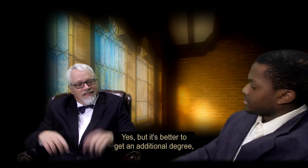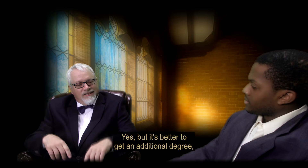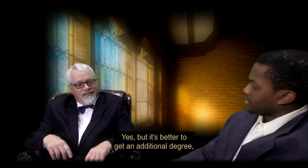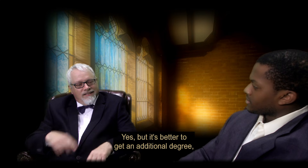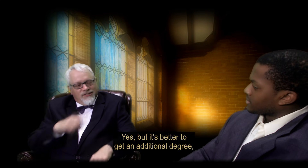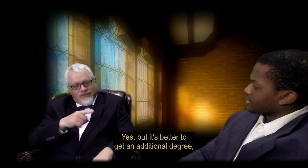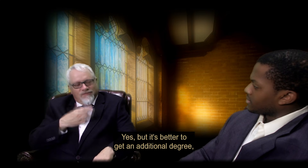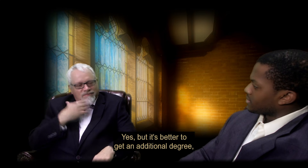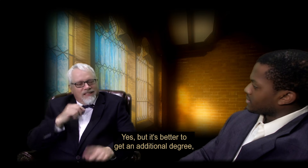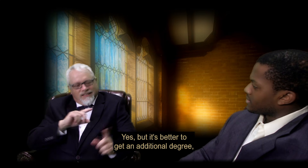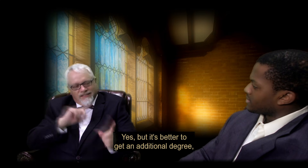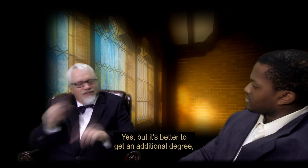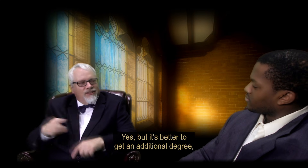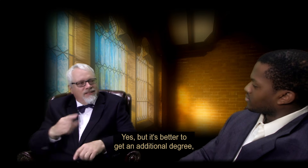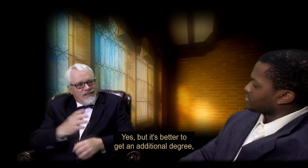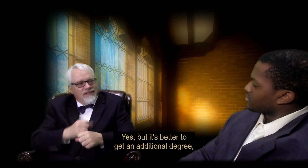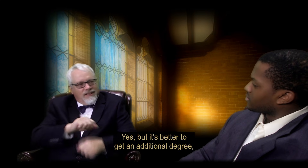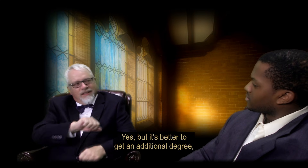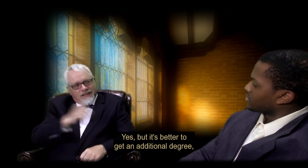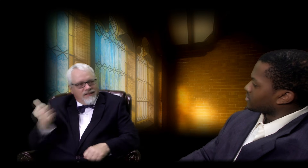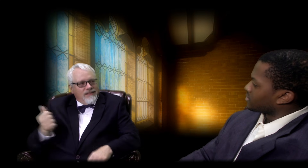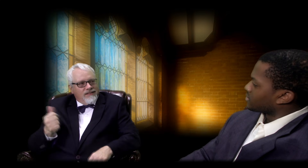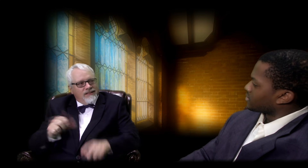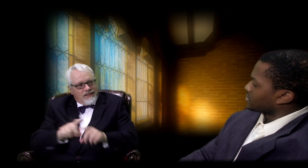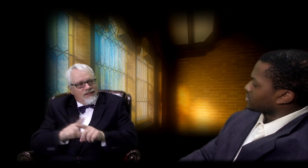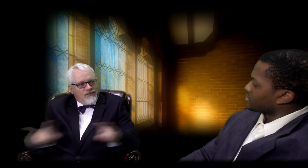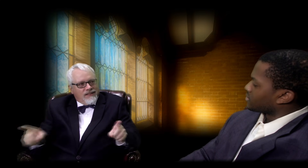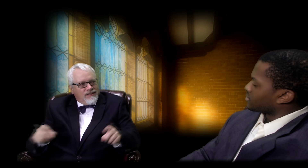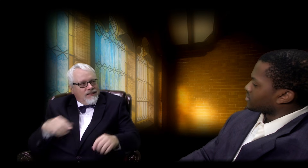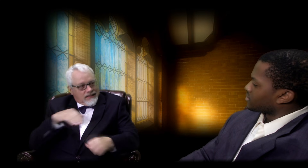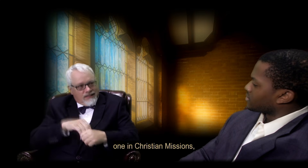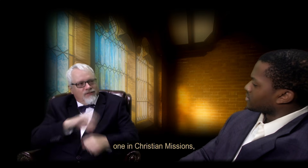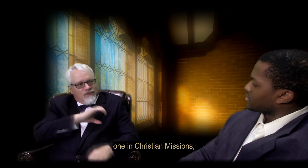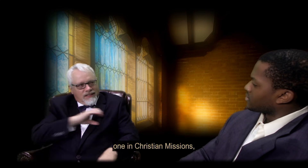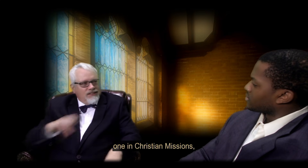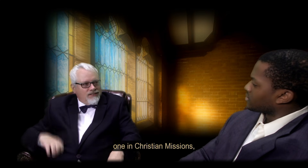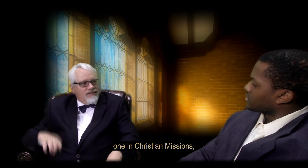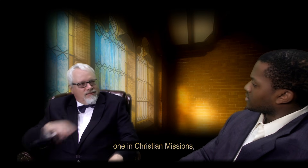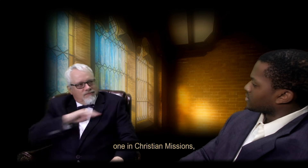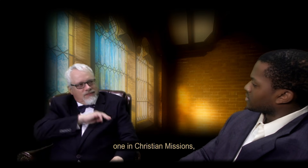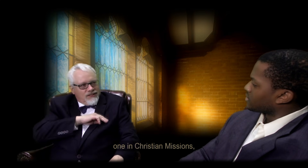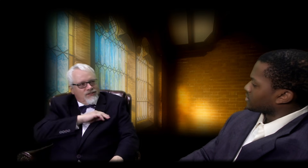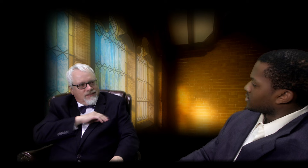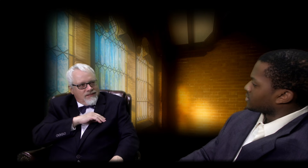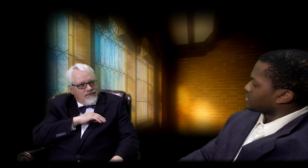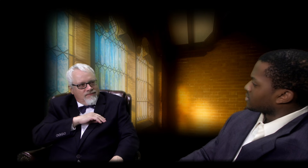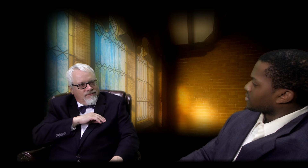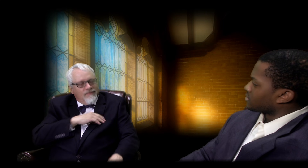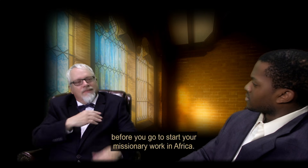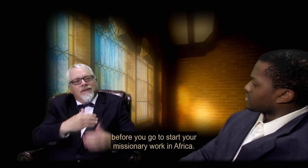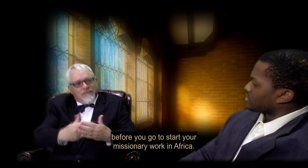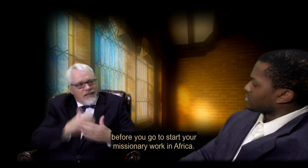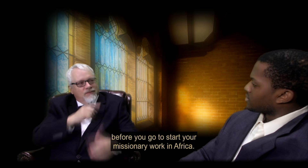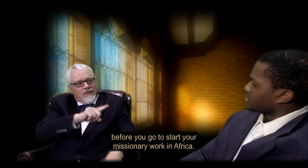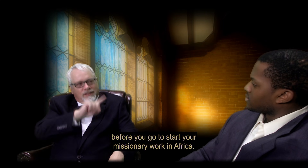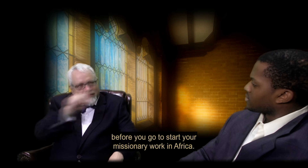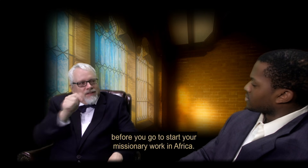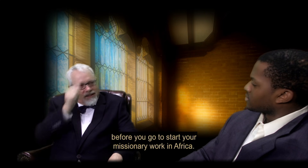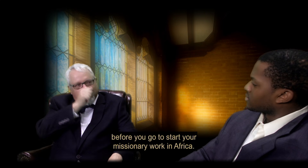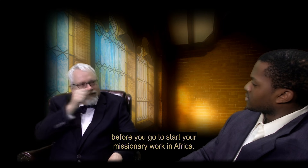Yes, but it's better to get an additional degree. One in Christian missions, before you go to start your missionary